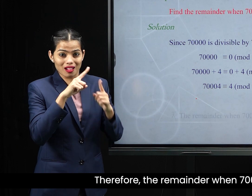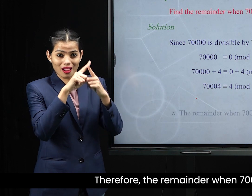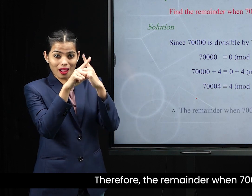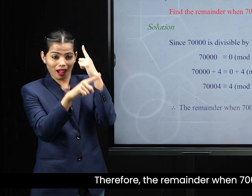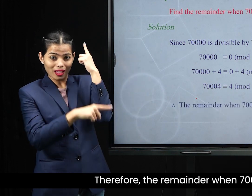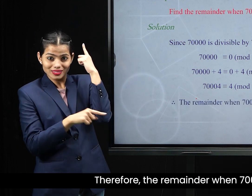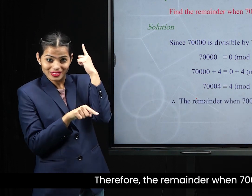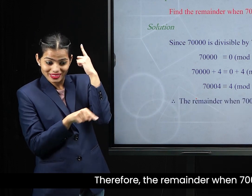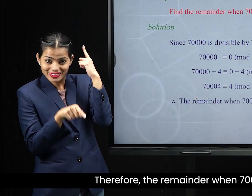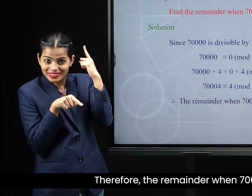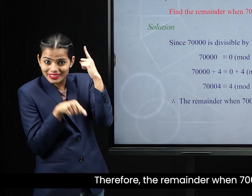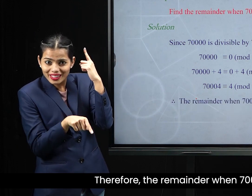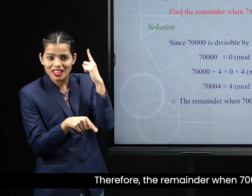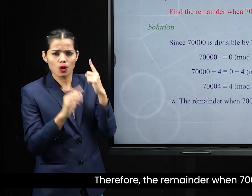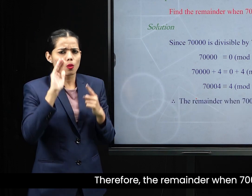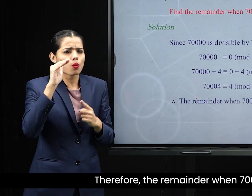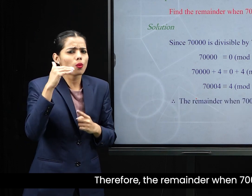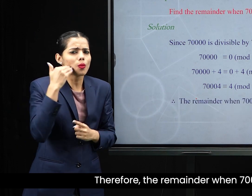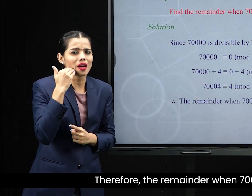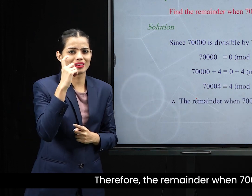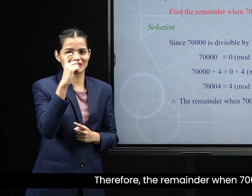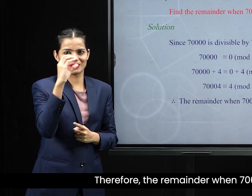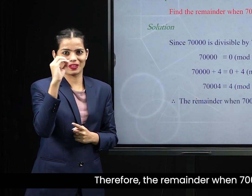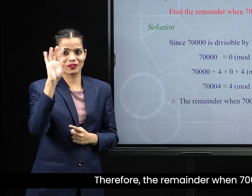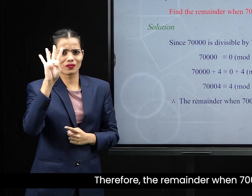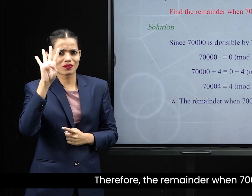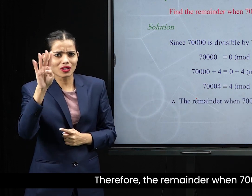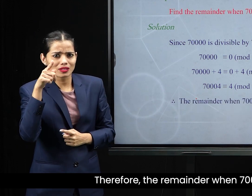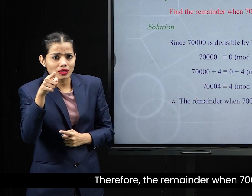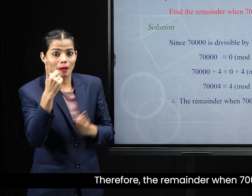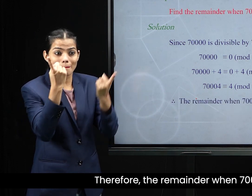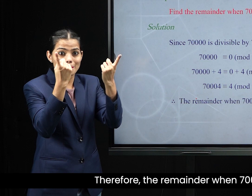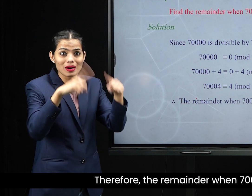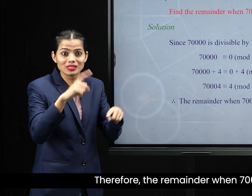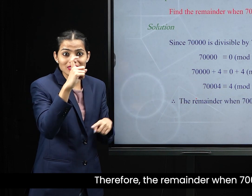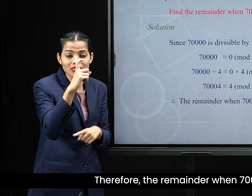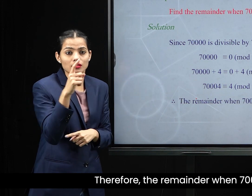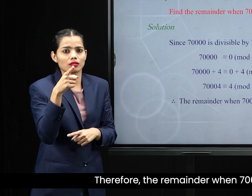Therefore, the remainder when 70,004 is divided by 7 is 4.